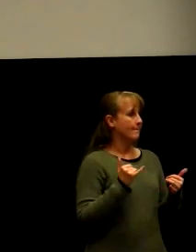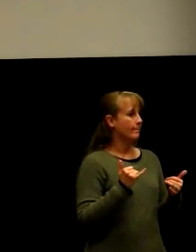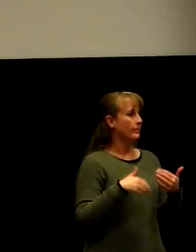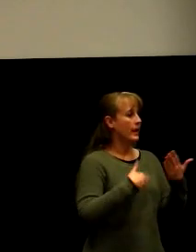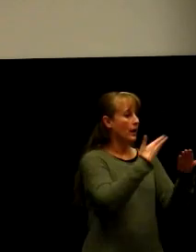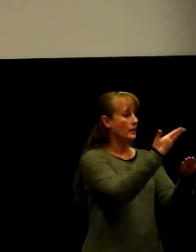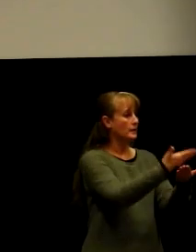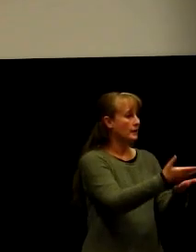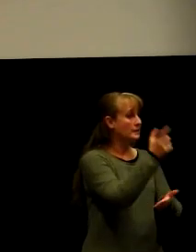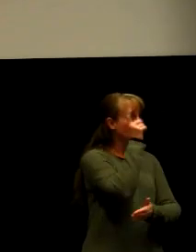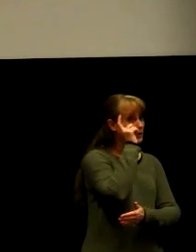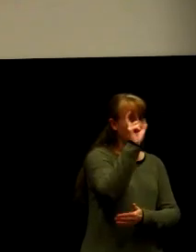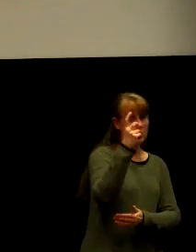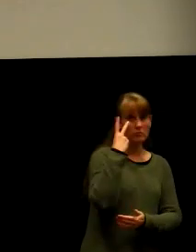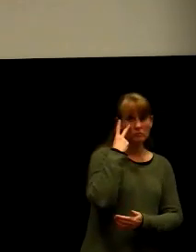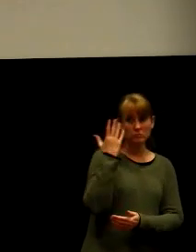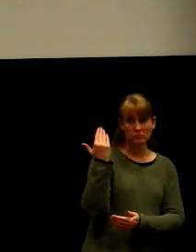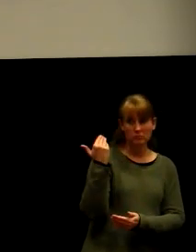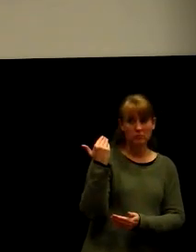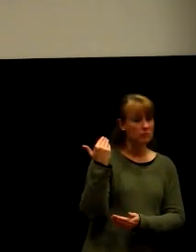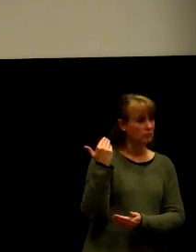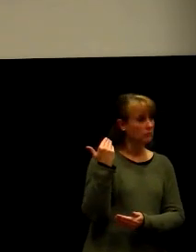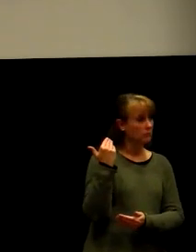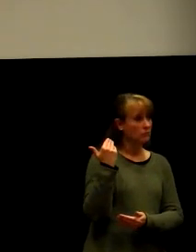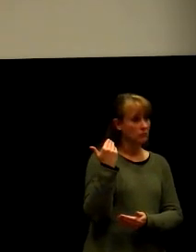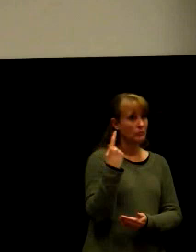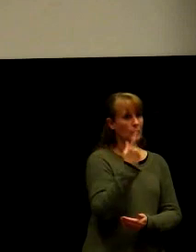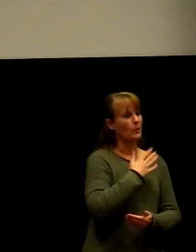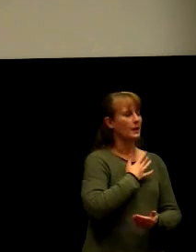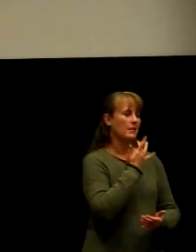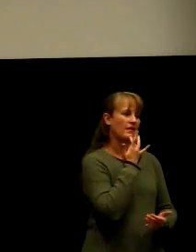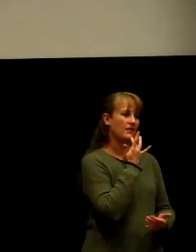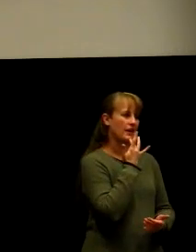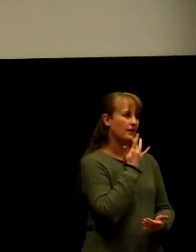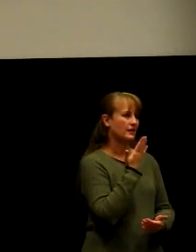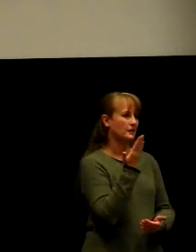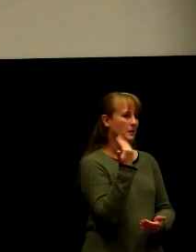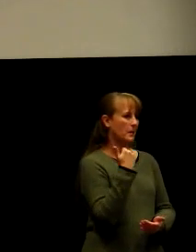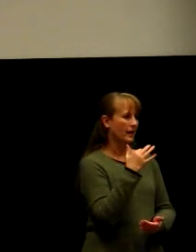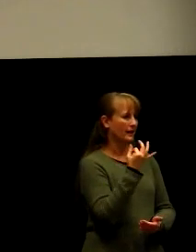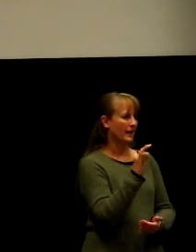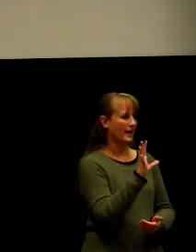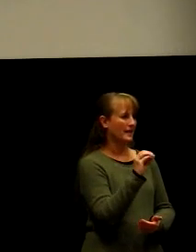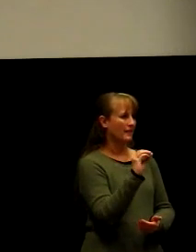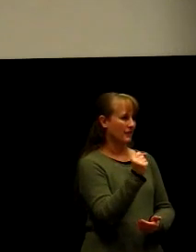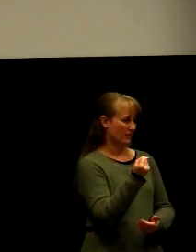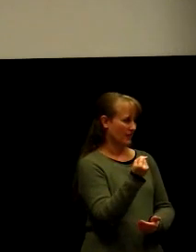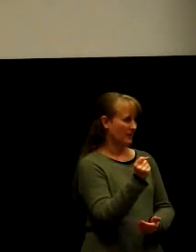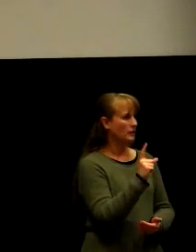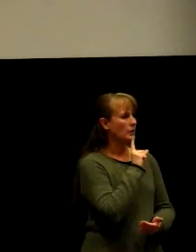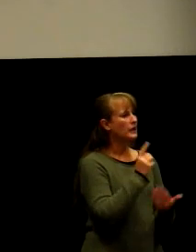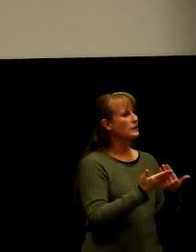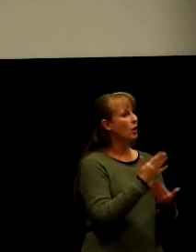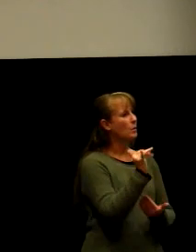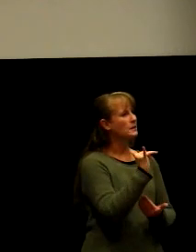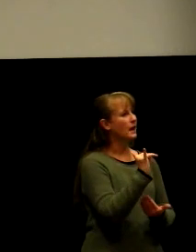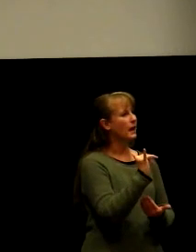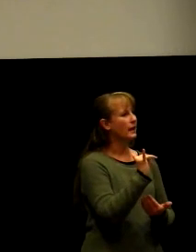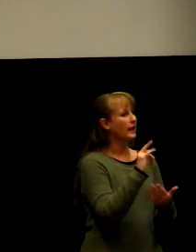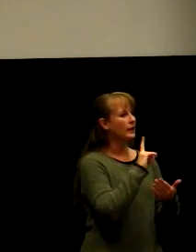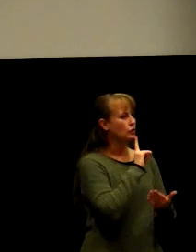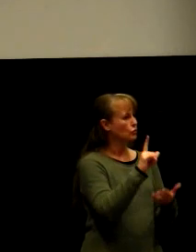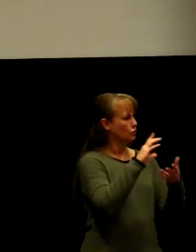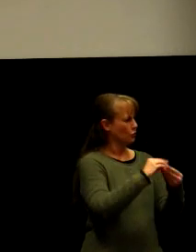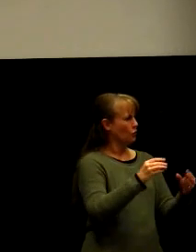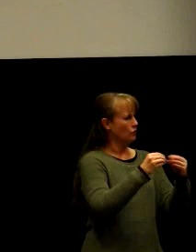Destination Moon, have any of you seen Destination Moon? It's one of my favorites from the 50s. And it's almost a kind of documentary. It's